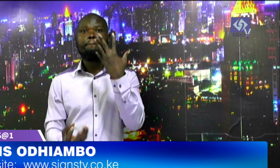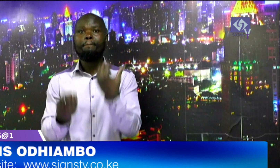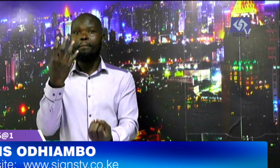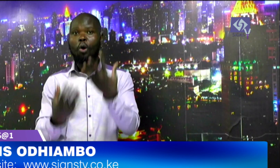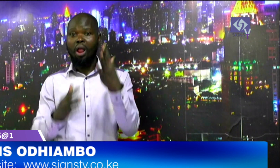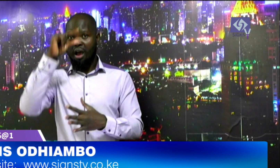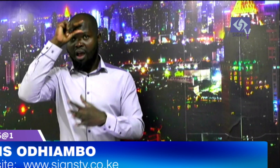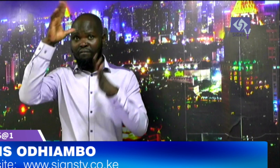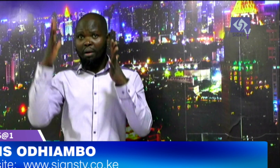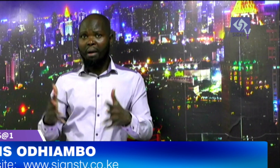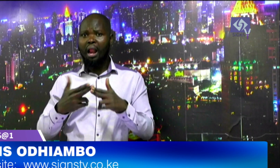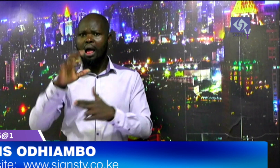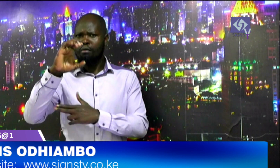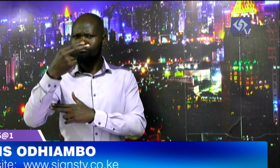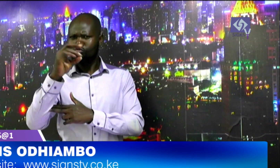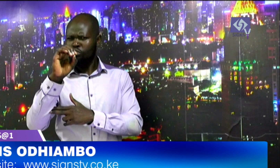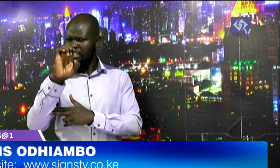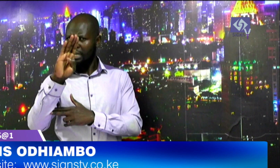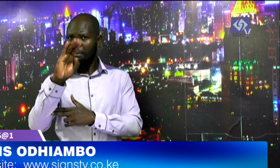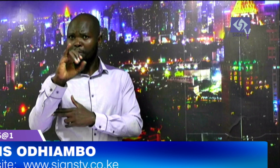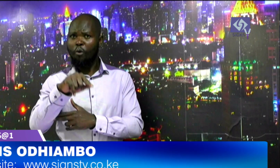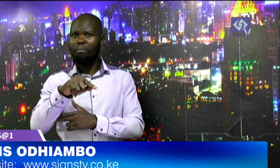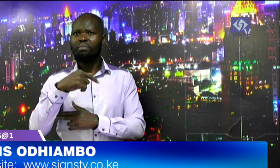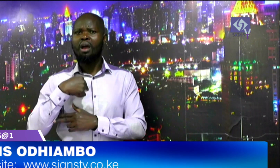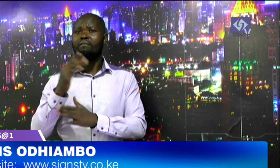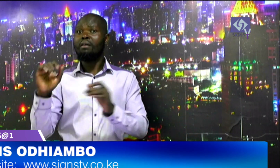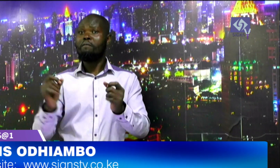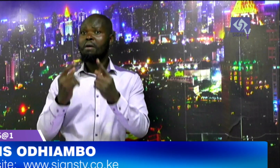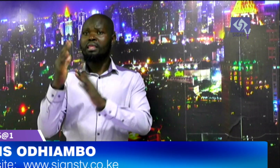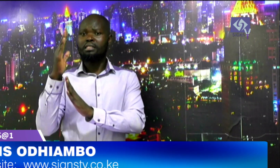Moving on swiftly, Baringo Governor Benjamin Chiboi